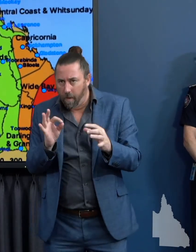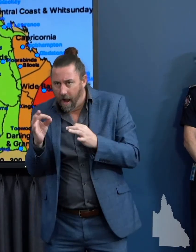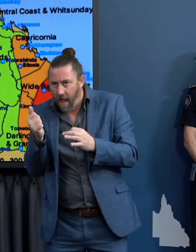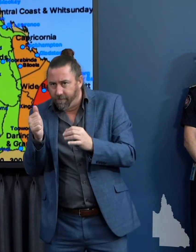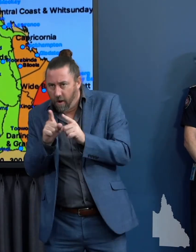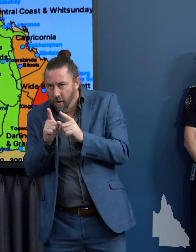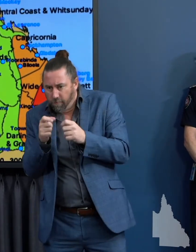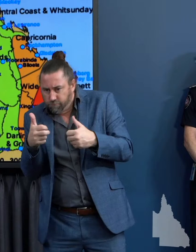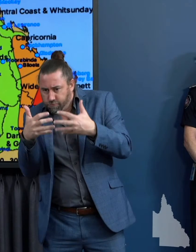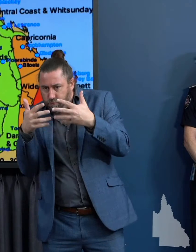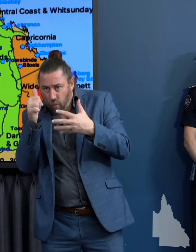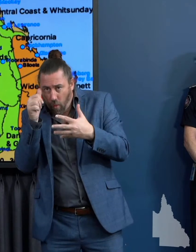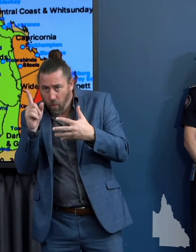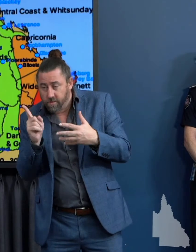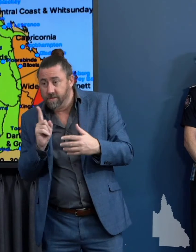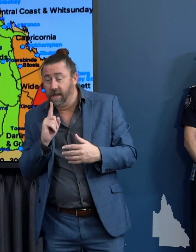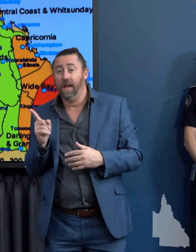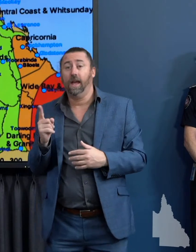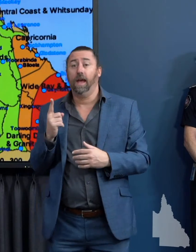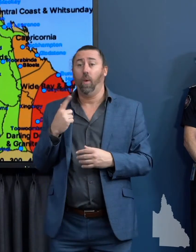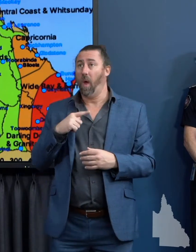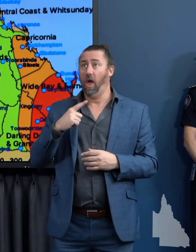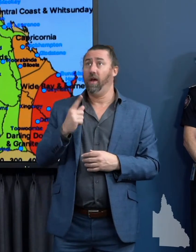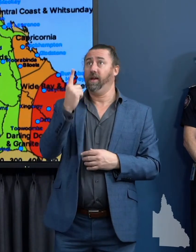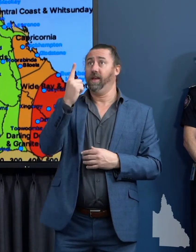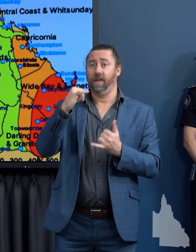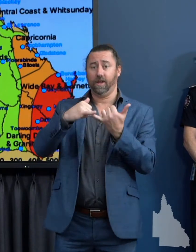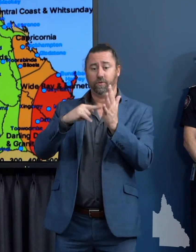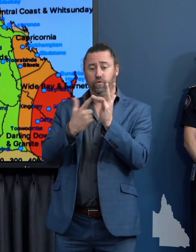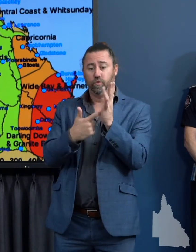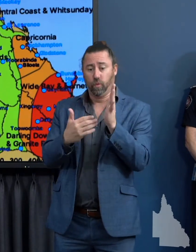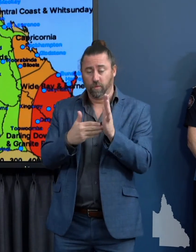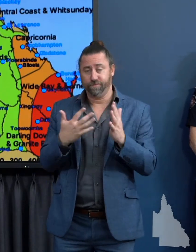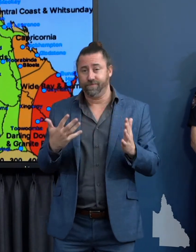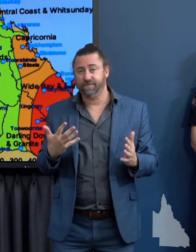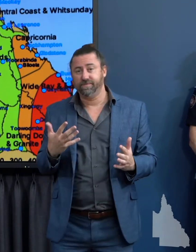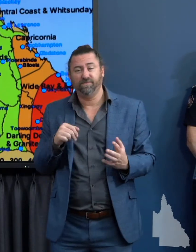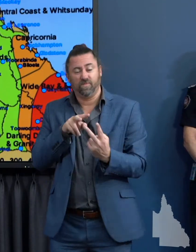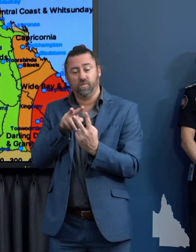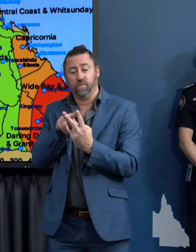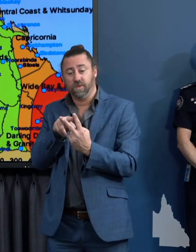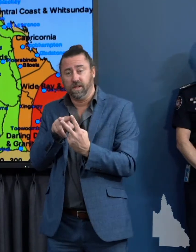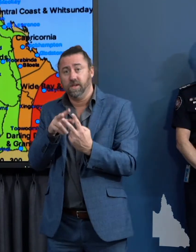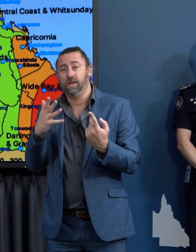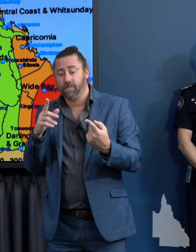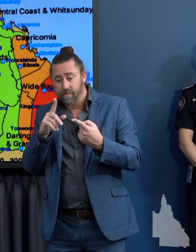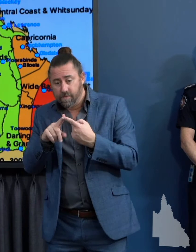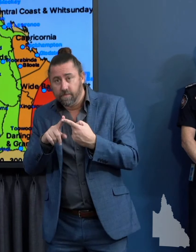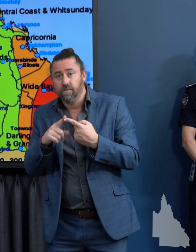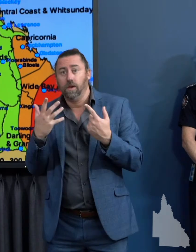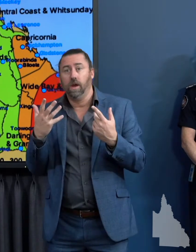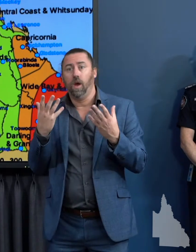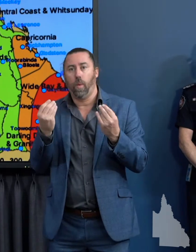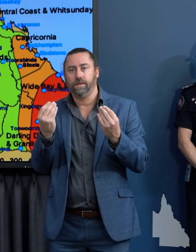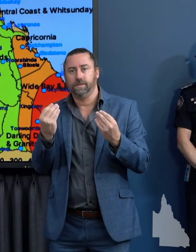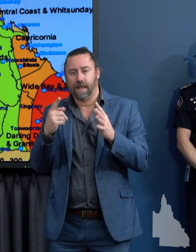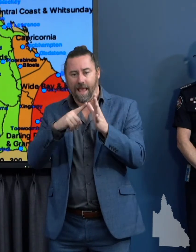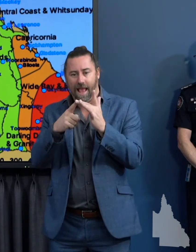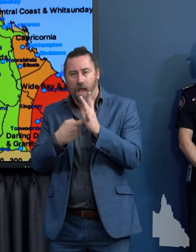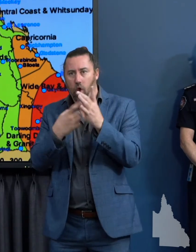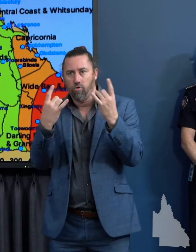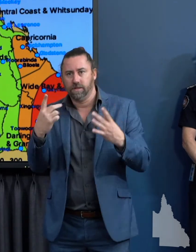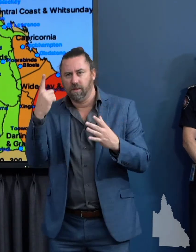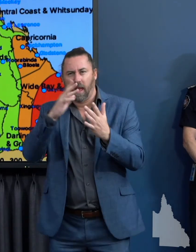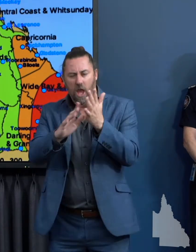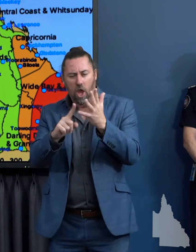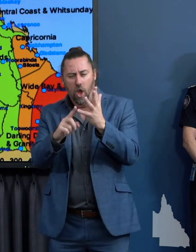so I'll start with what's causing this. So there's 2 factors really, and the first one is that there's a lot of moisture in the air, so it's really